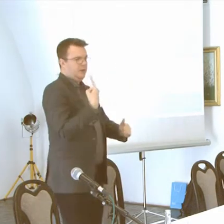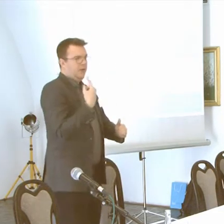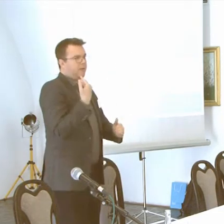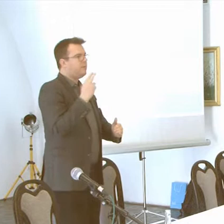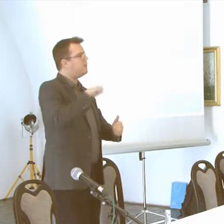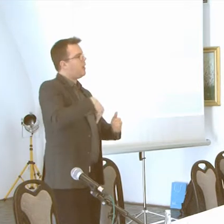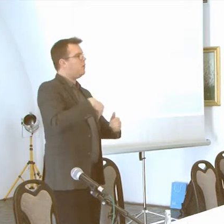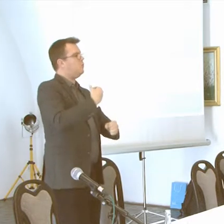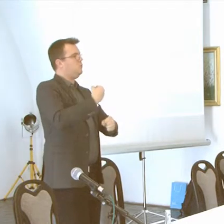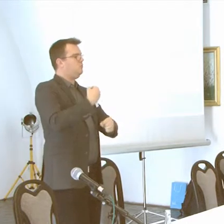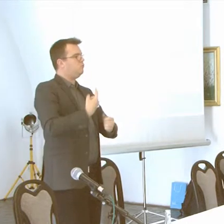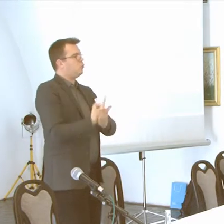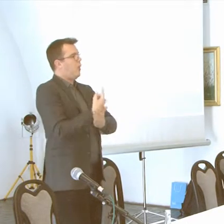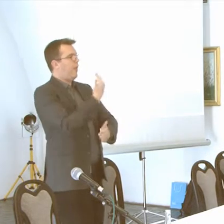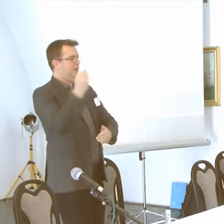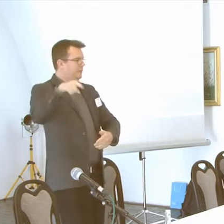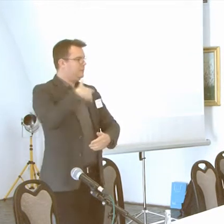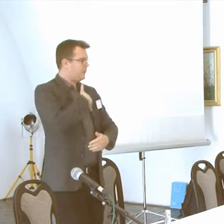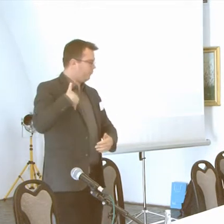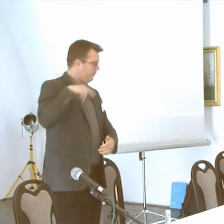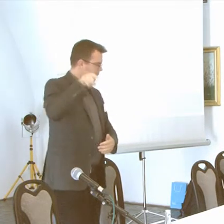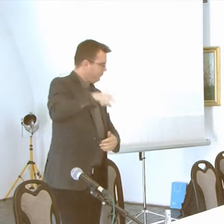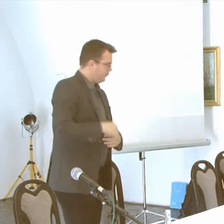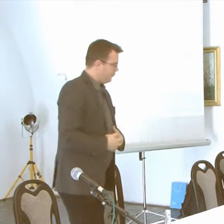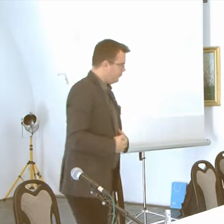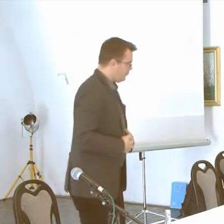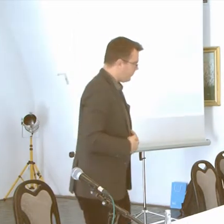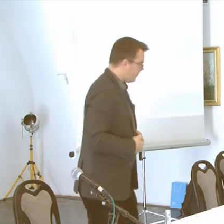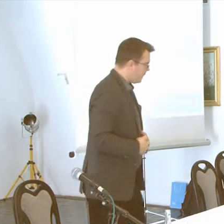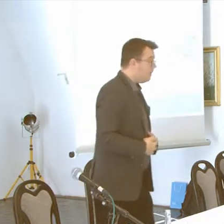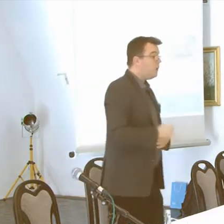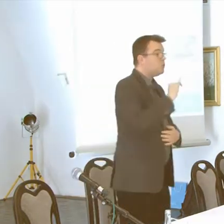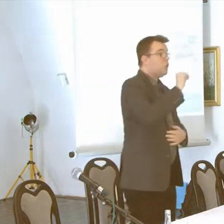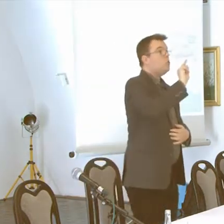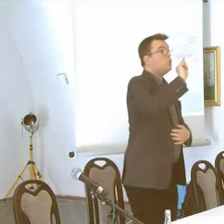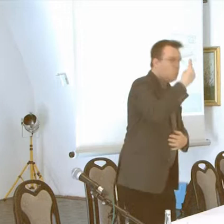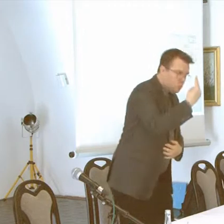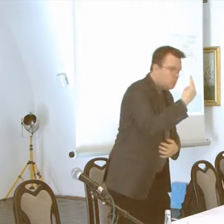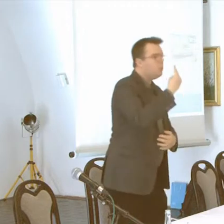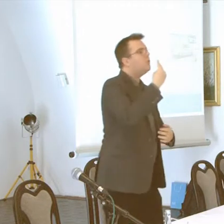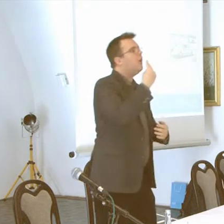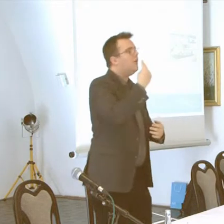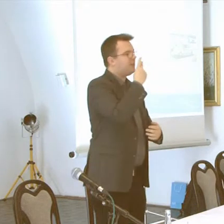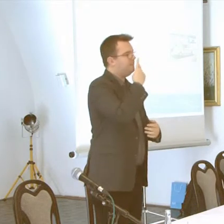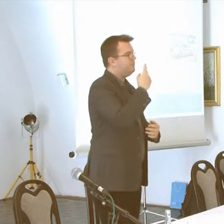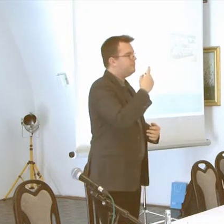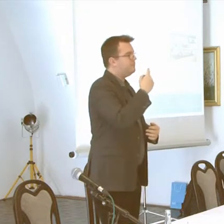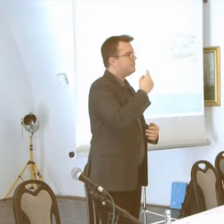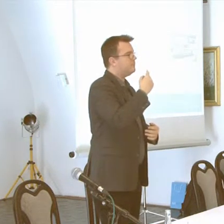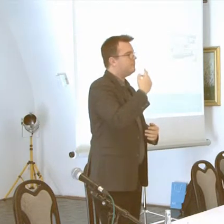short, running through what possibilities we have and that status is right now in Denmark. Now